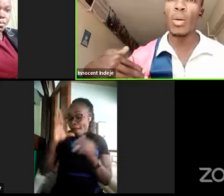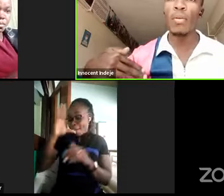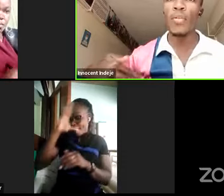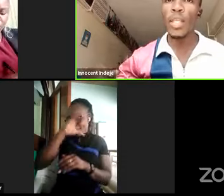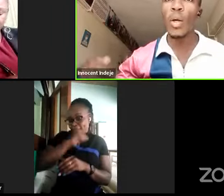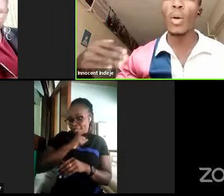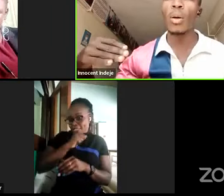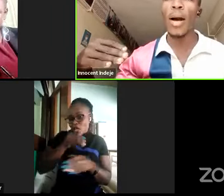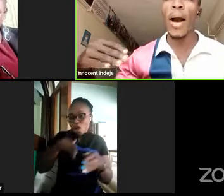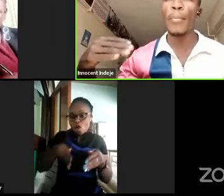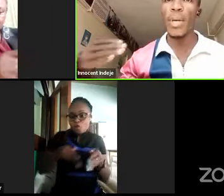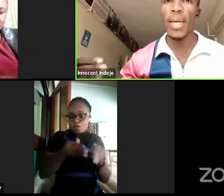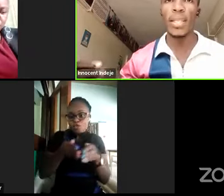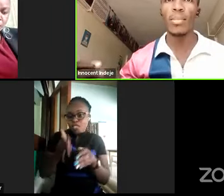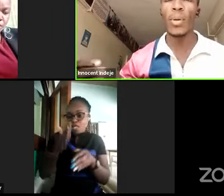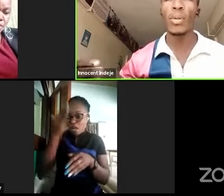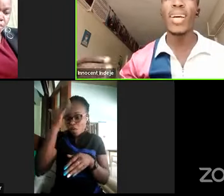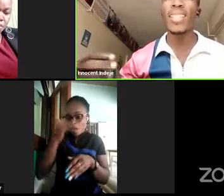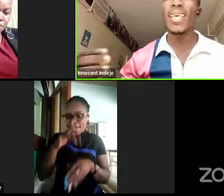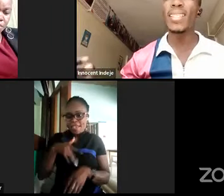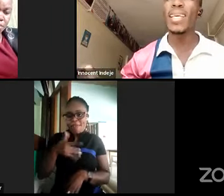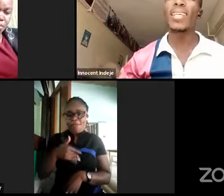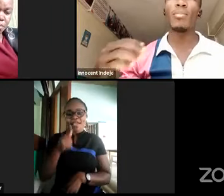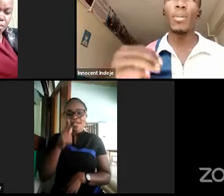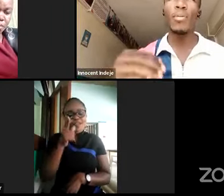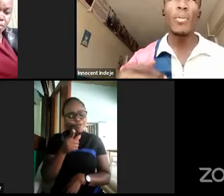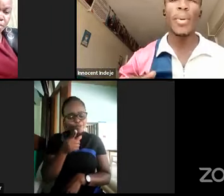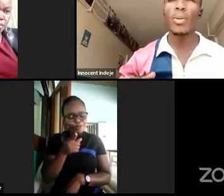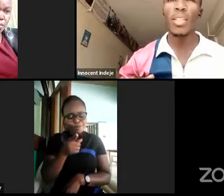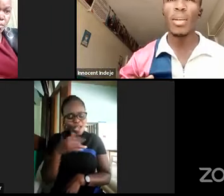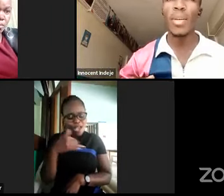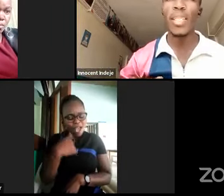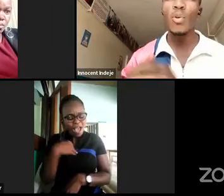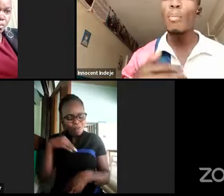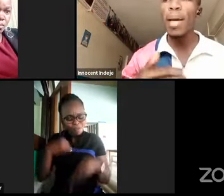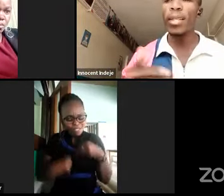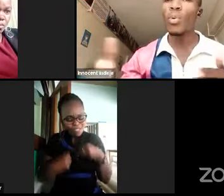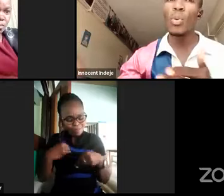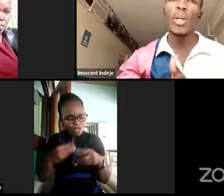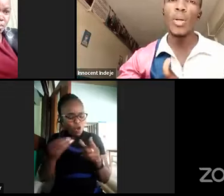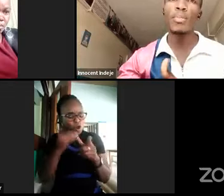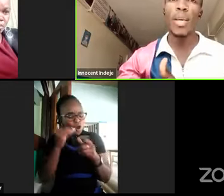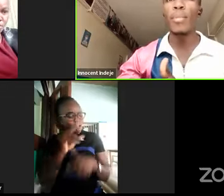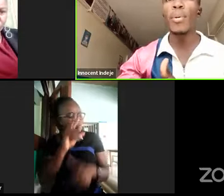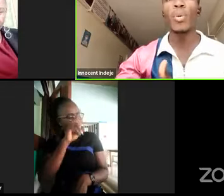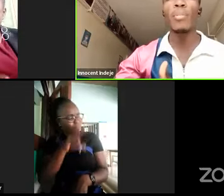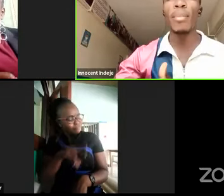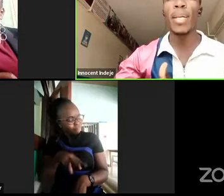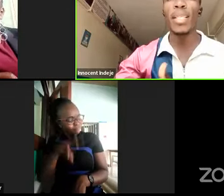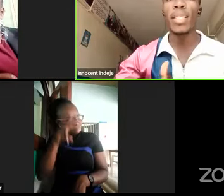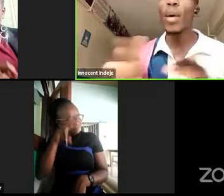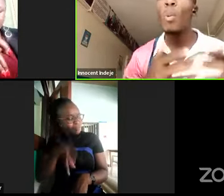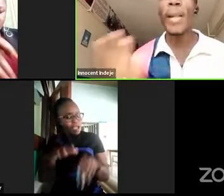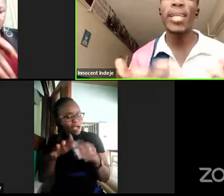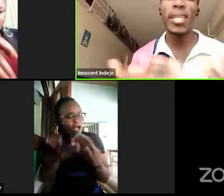your physical appearance, because they say that if you are a person with disability, you will not be able to implement this. When in real